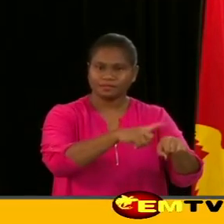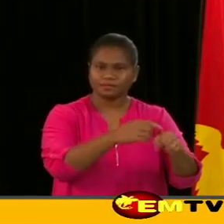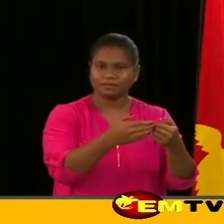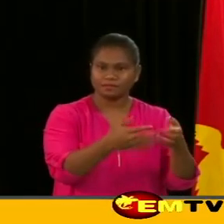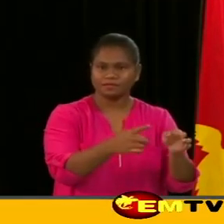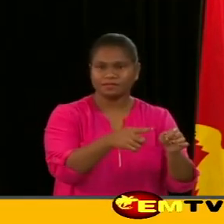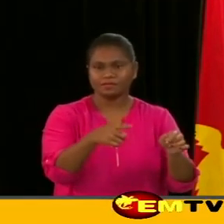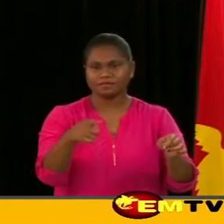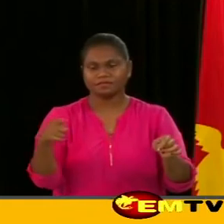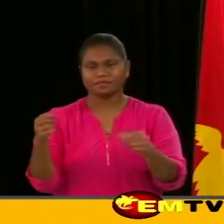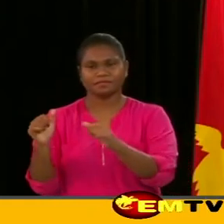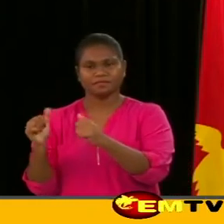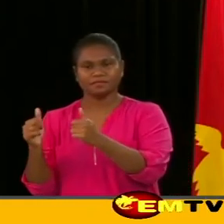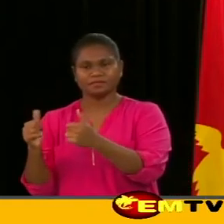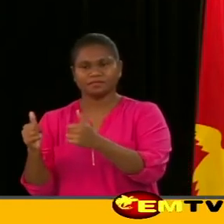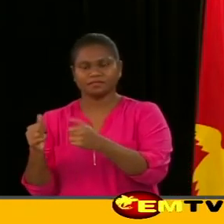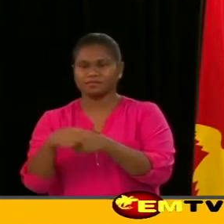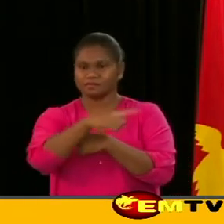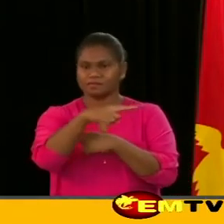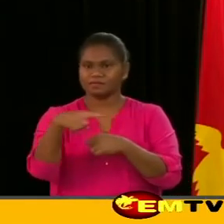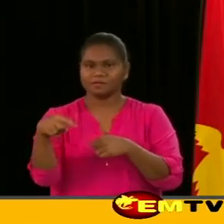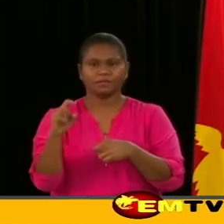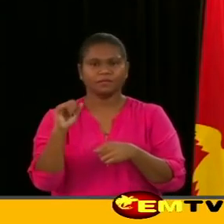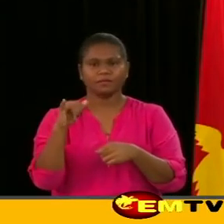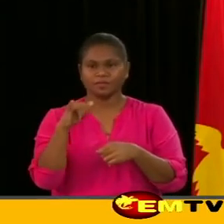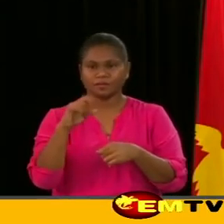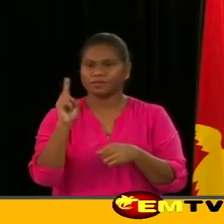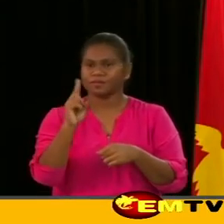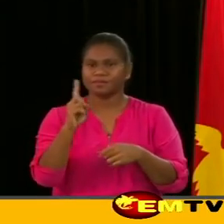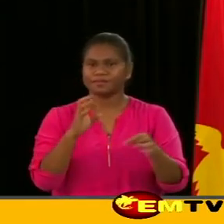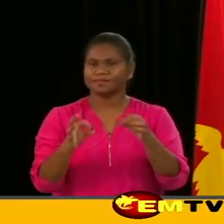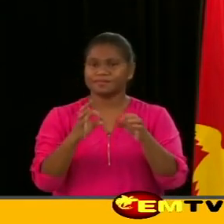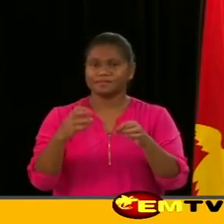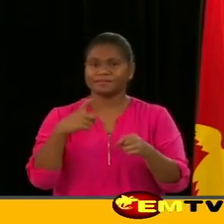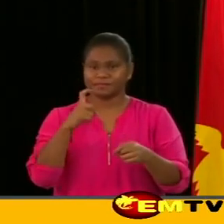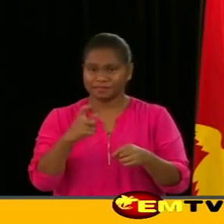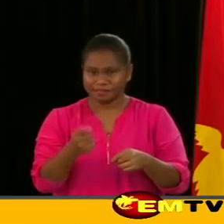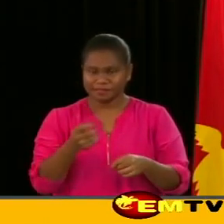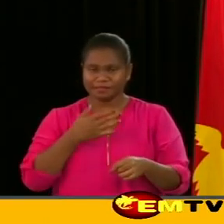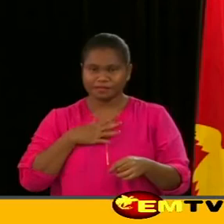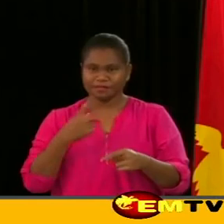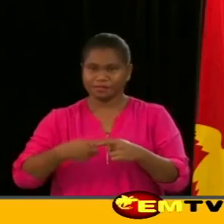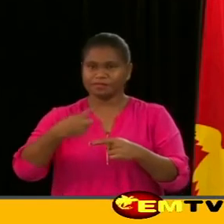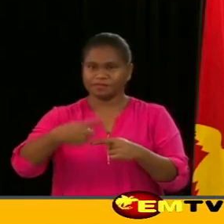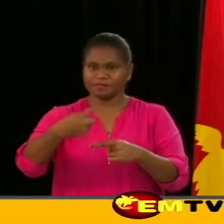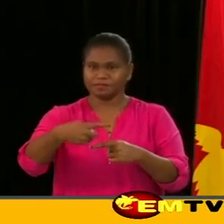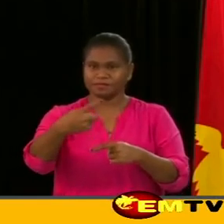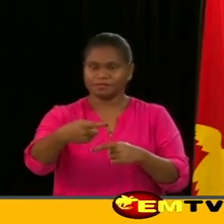either terminates through a decision by Cabinet or Parliament in this case, or if the